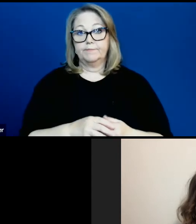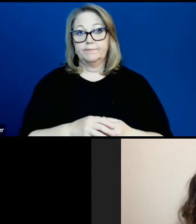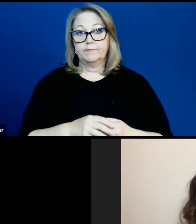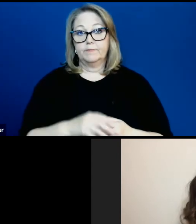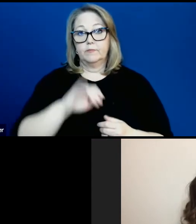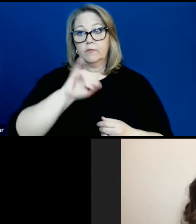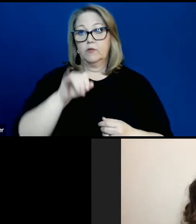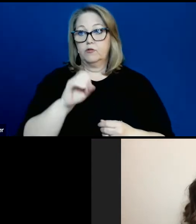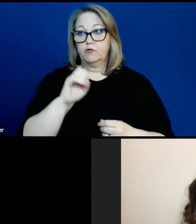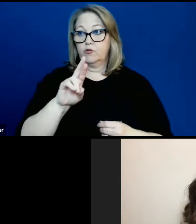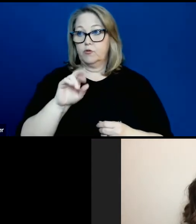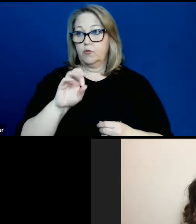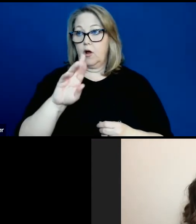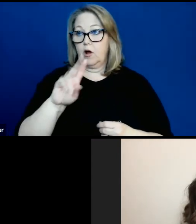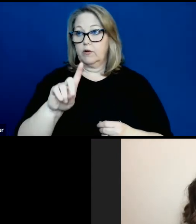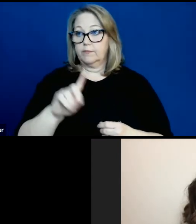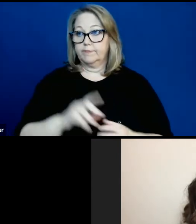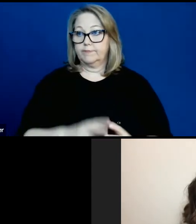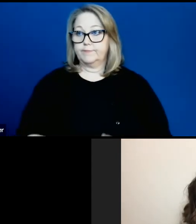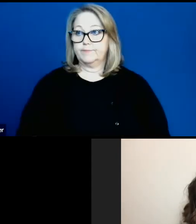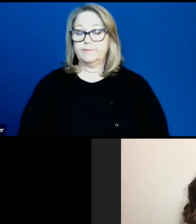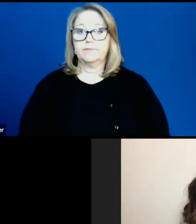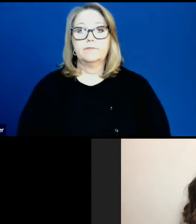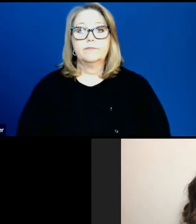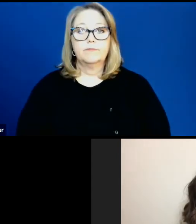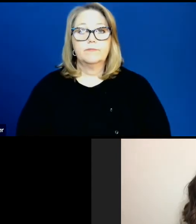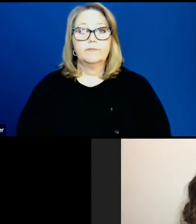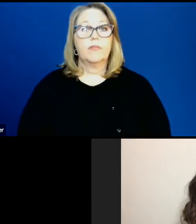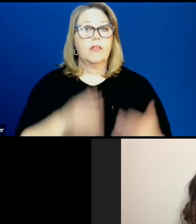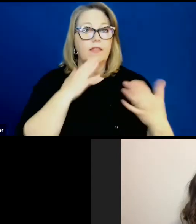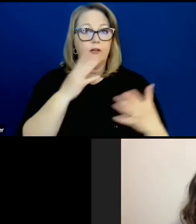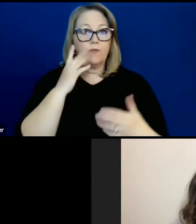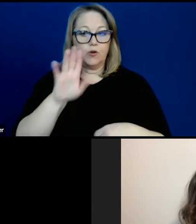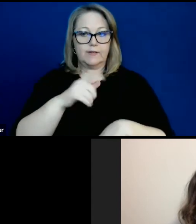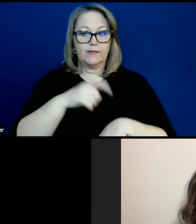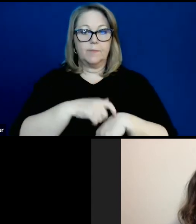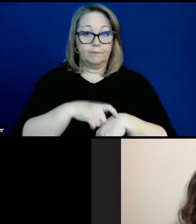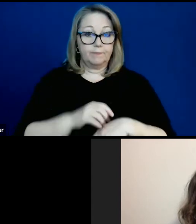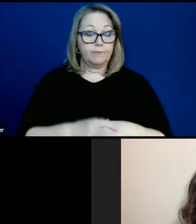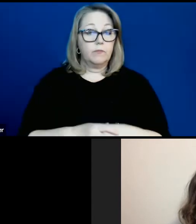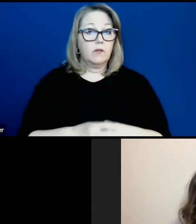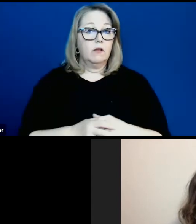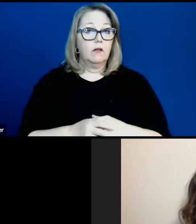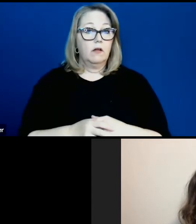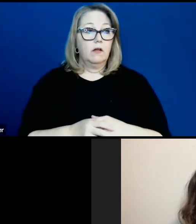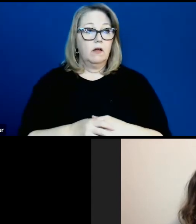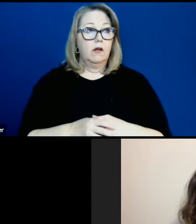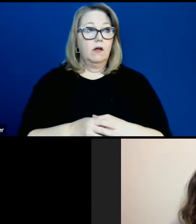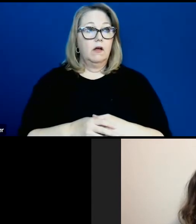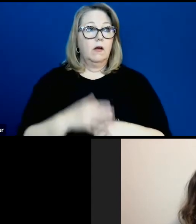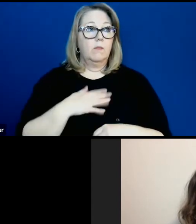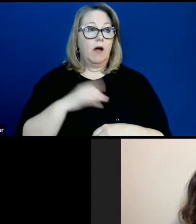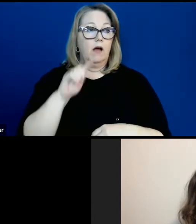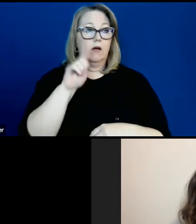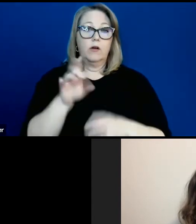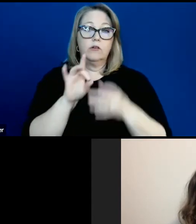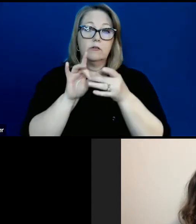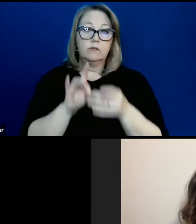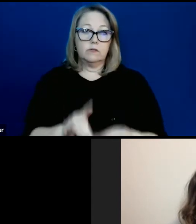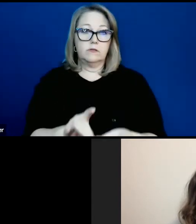Gerard? Yes, Governor. Thank you for your time. My question has to do with respect to the